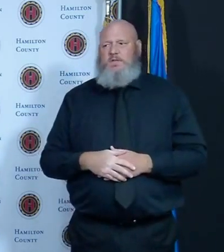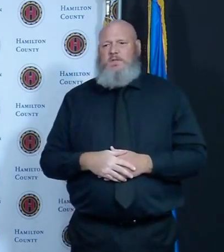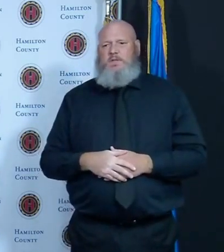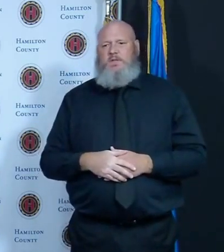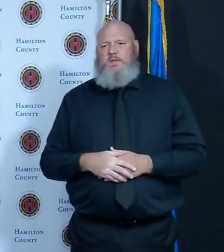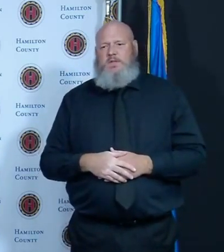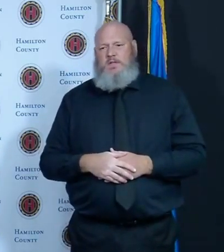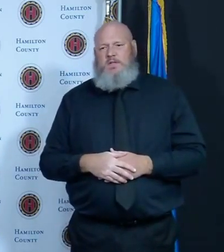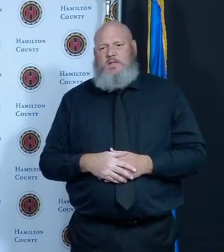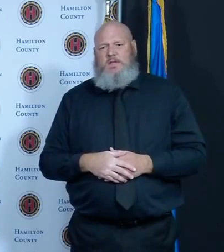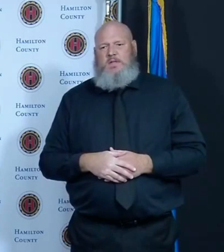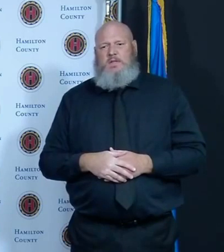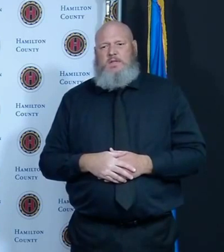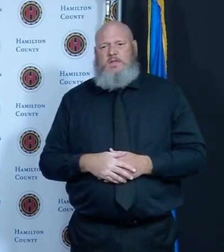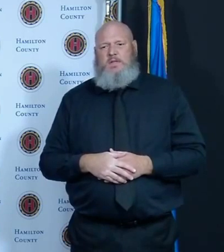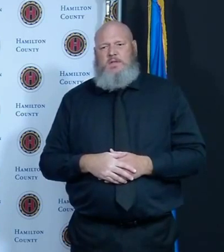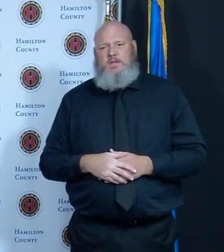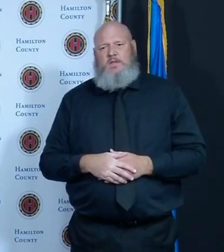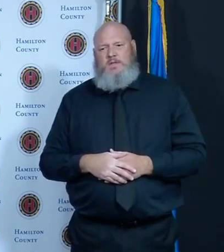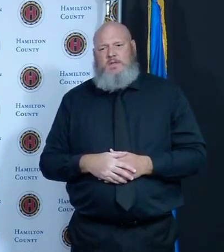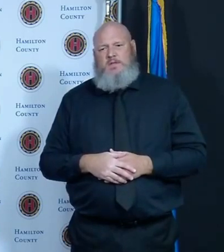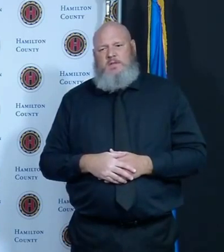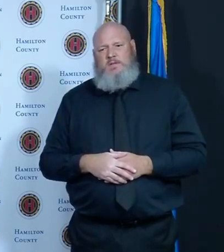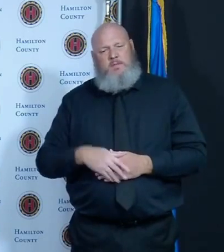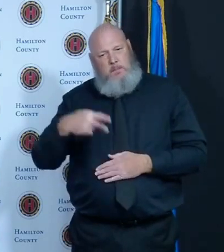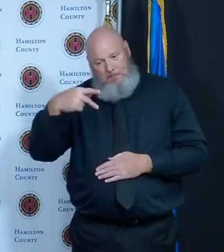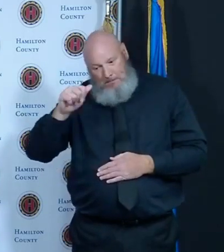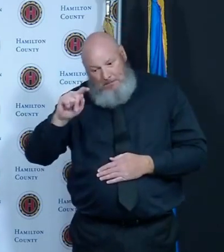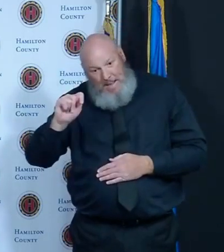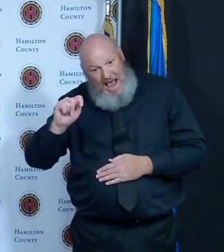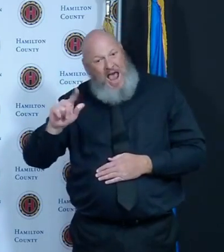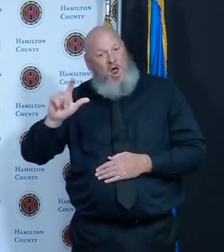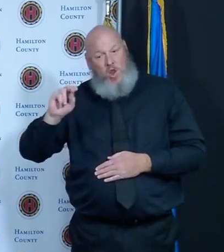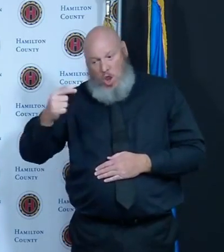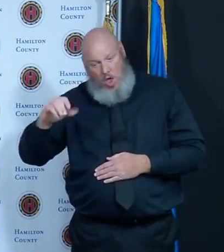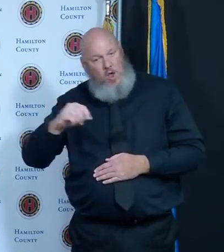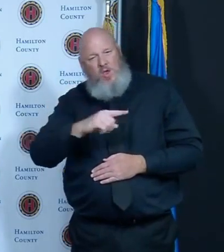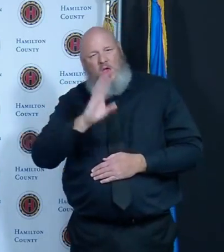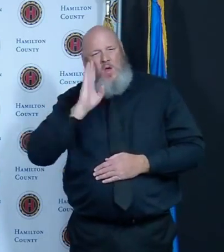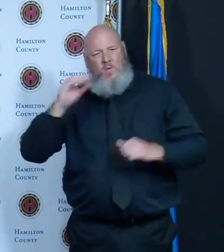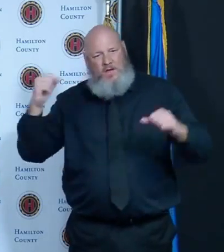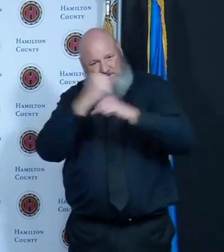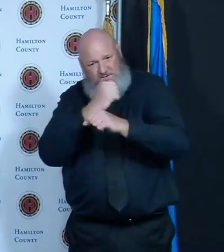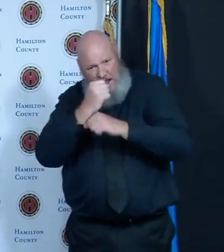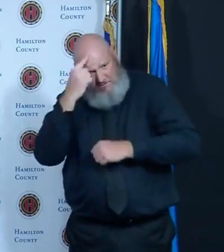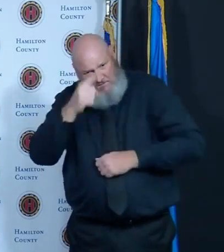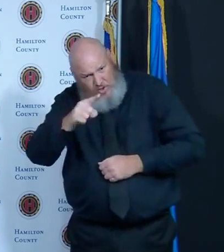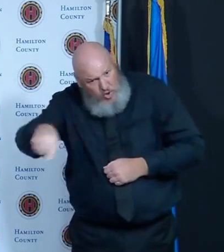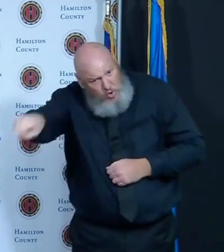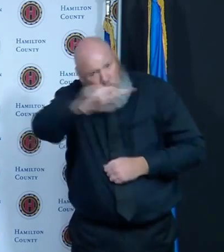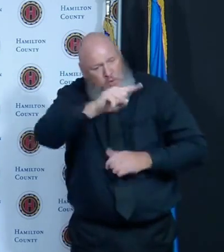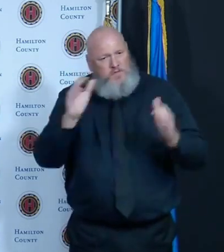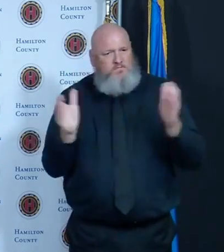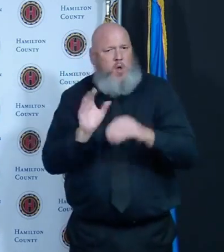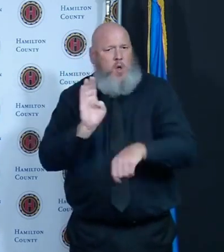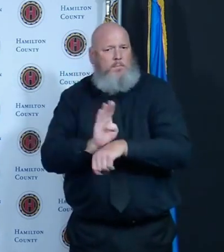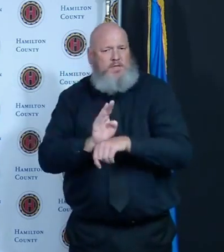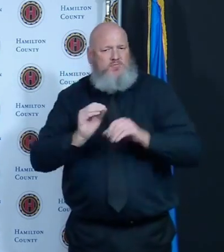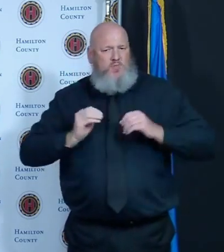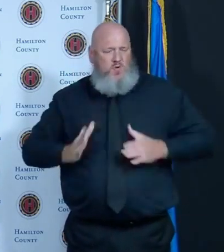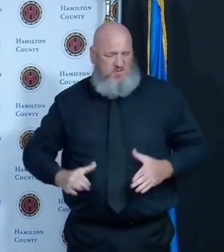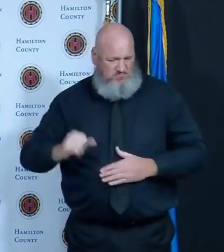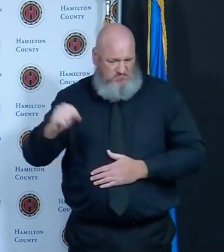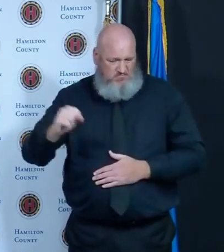halls fights for each other. And that's what I love about the HCDC and what it's provided for us since we moved